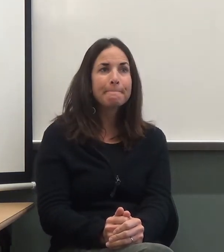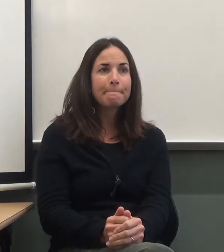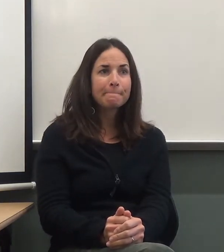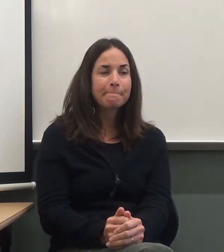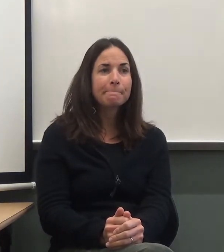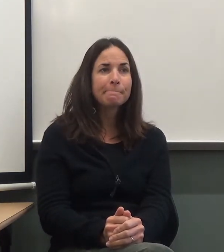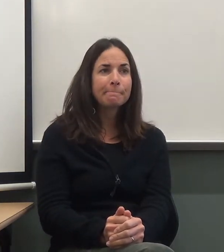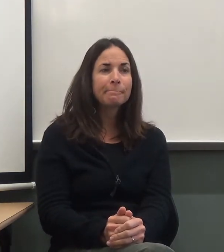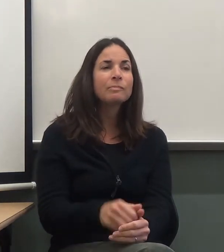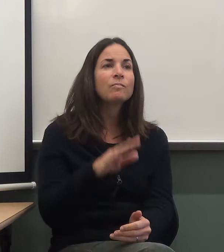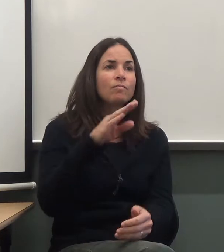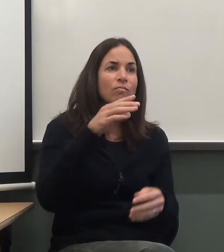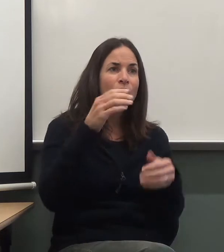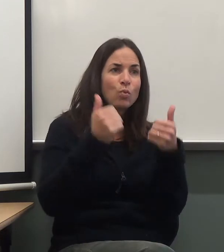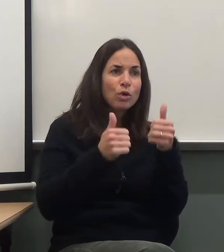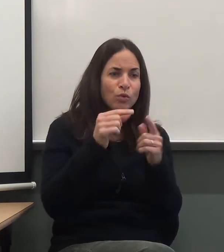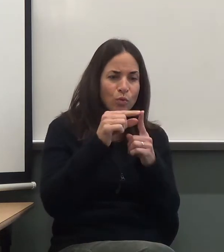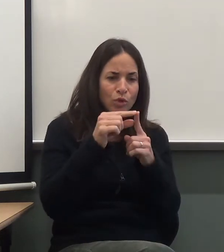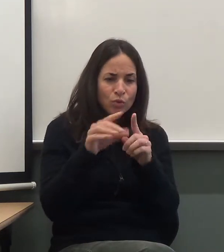it's which words are we choosing? Where do we put them?